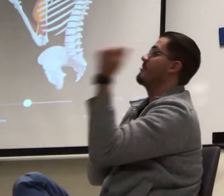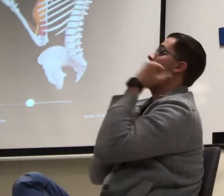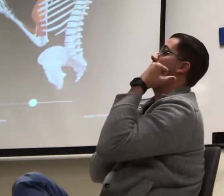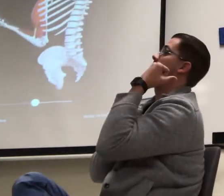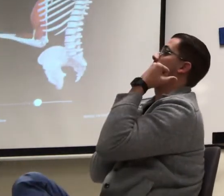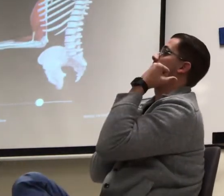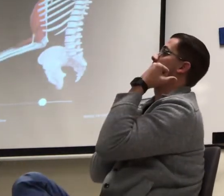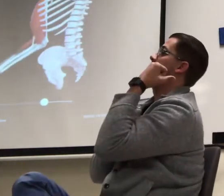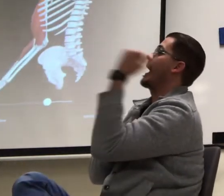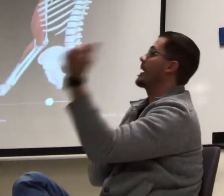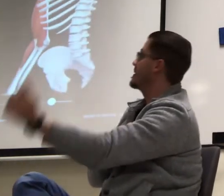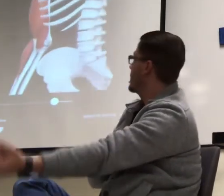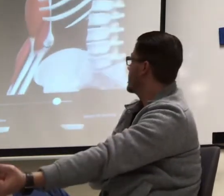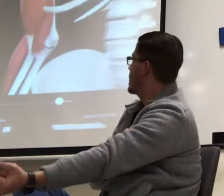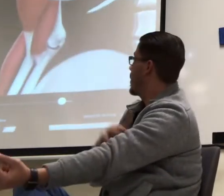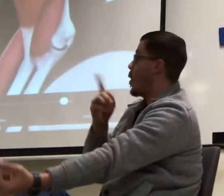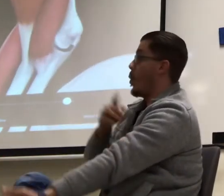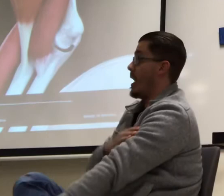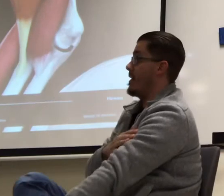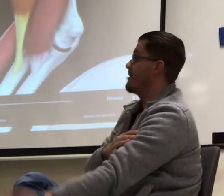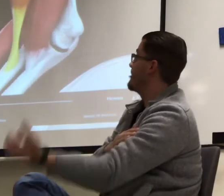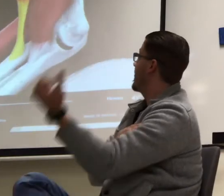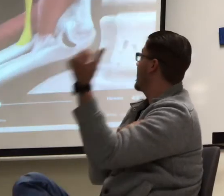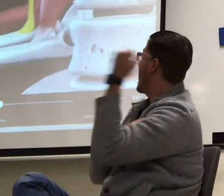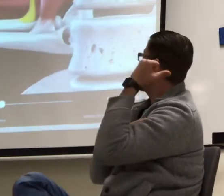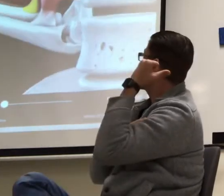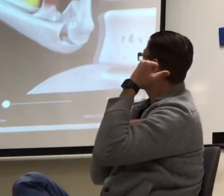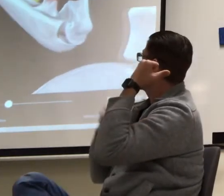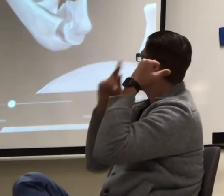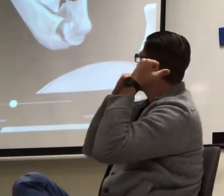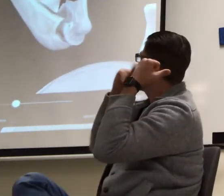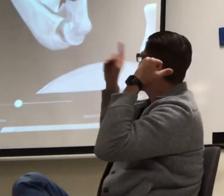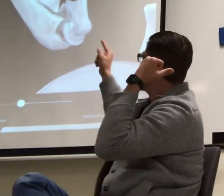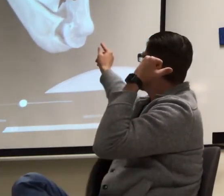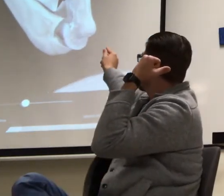zoom in on the joint, when you flex, you should be able to see a little lip